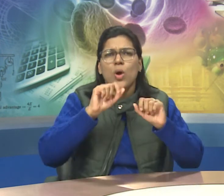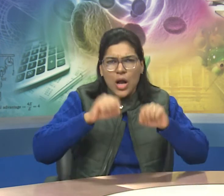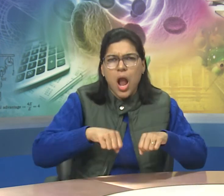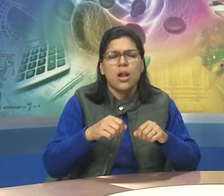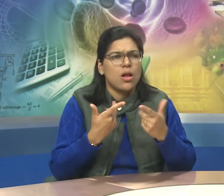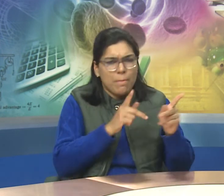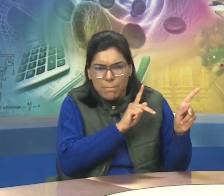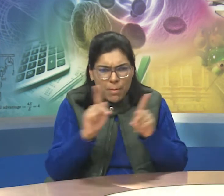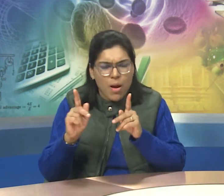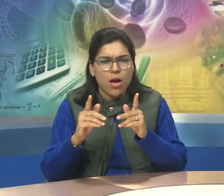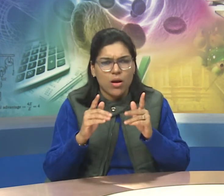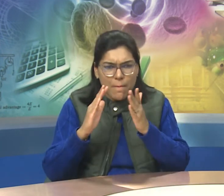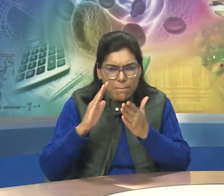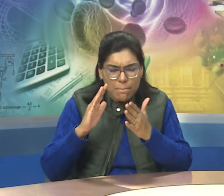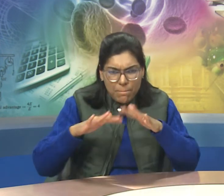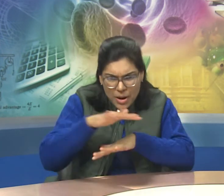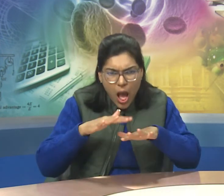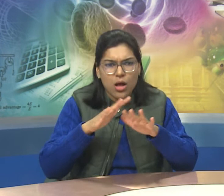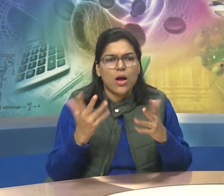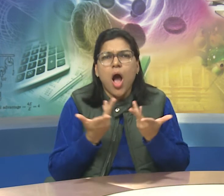prepare a time plan.